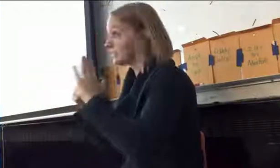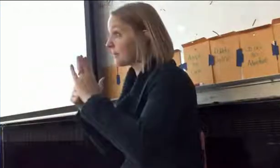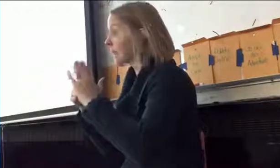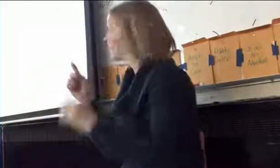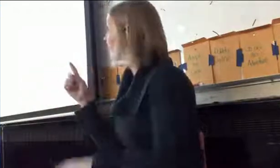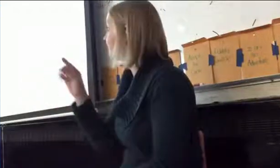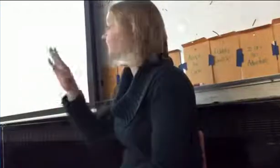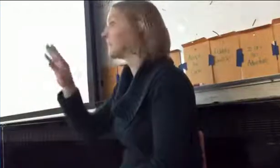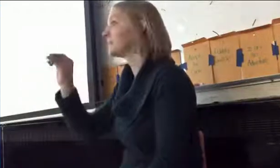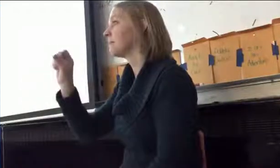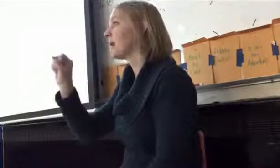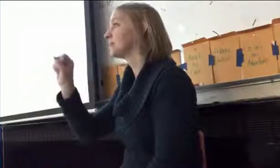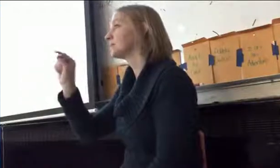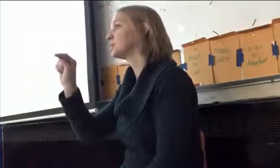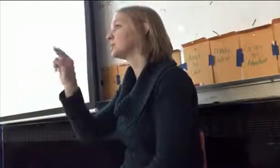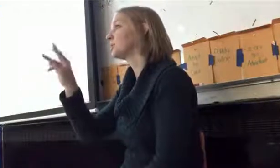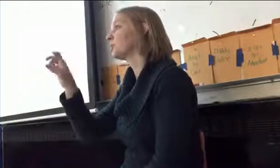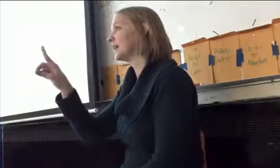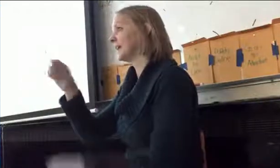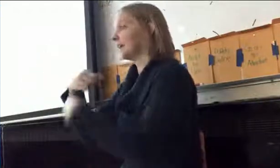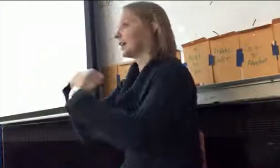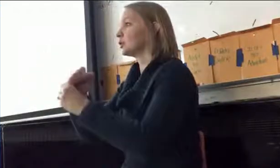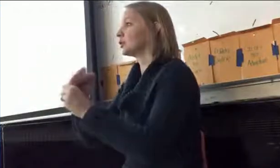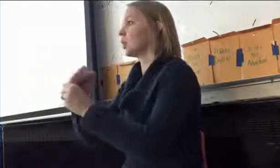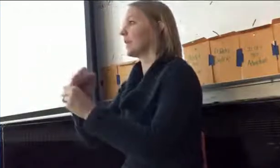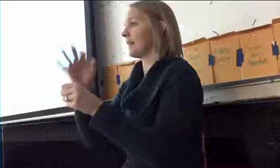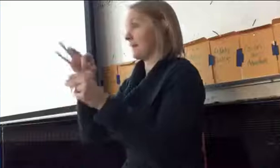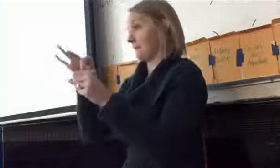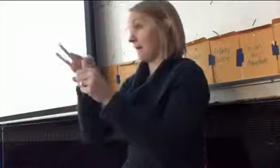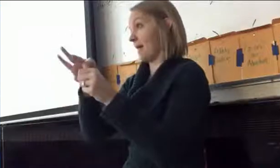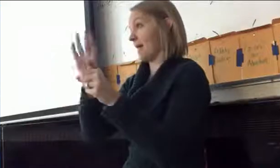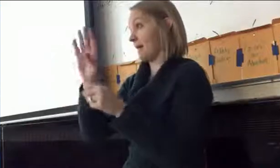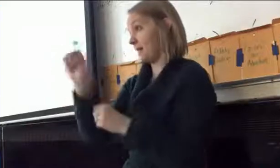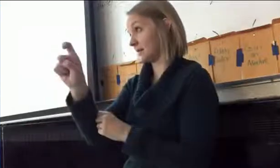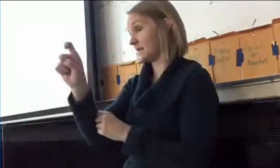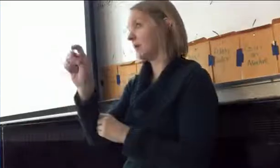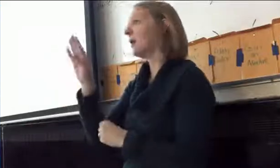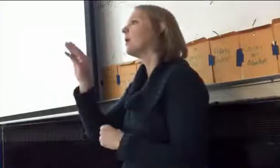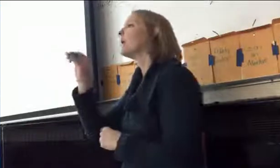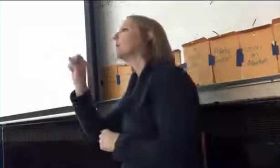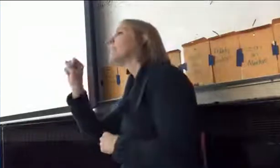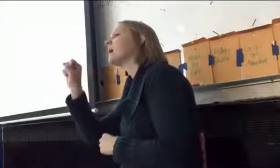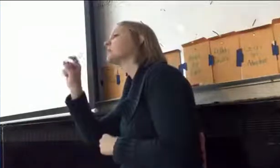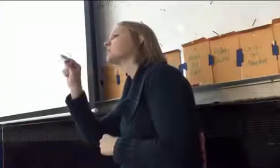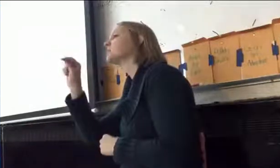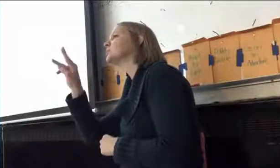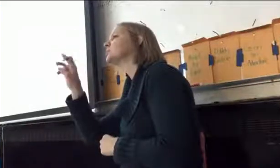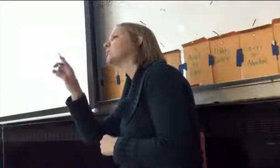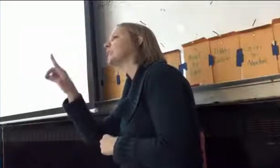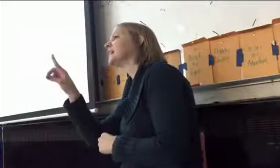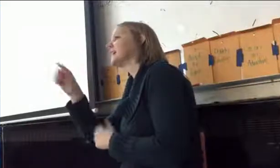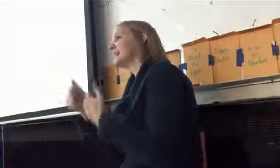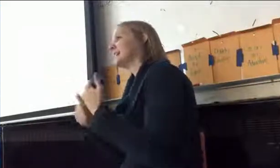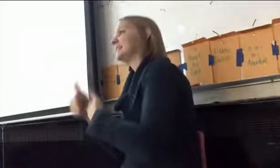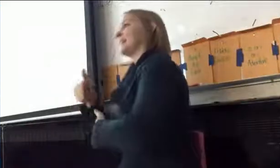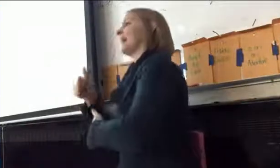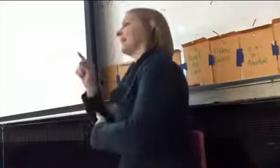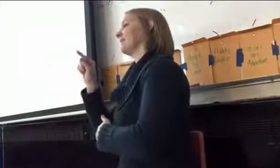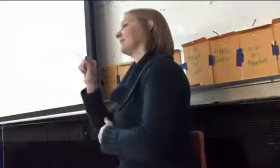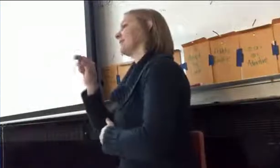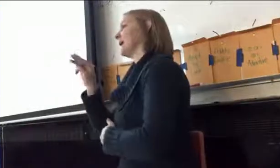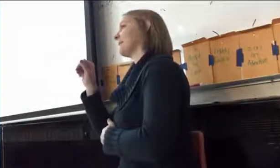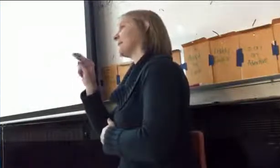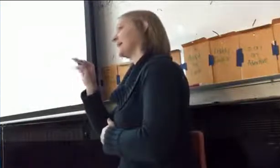be Boss Tweed right here controlling the ballot box. Boss Tweed, by the way, is the head of Tammany Hall, which was the